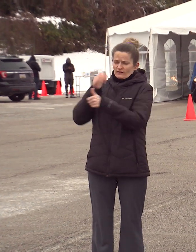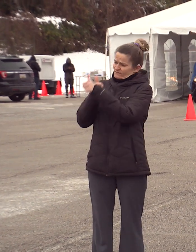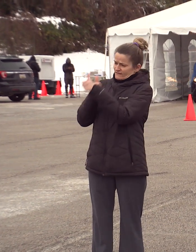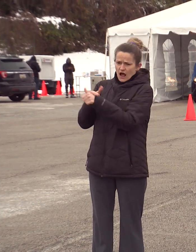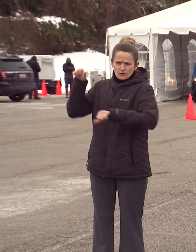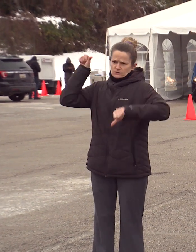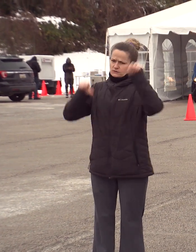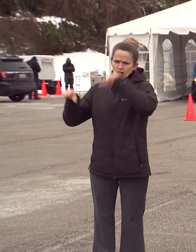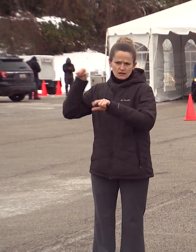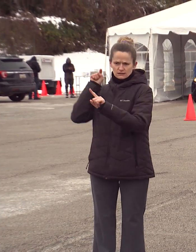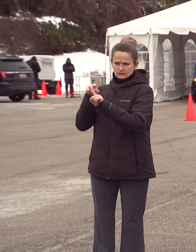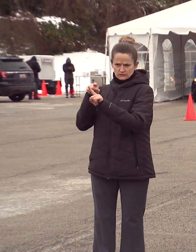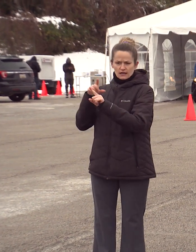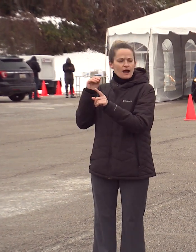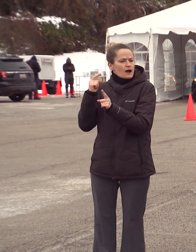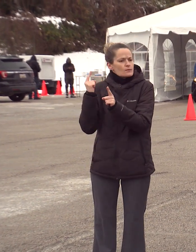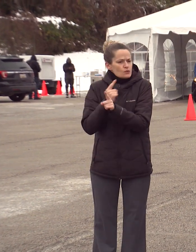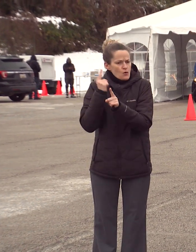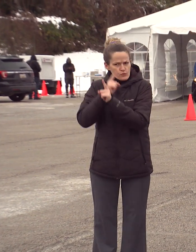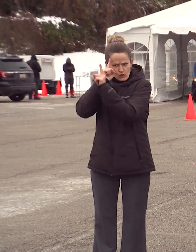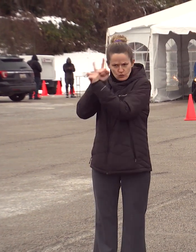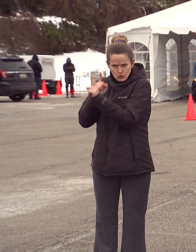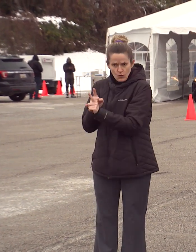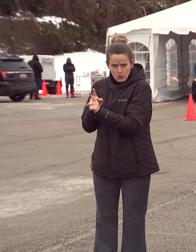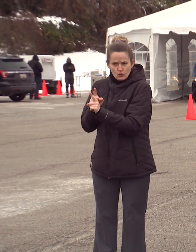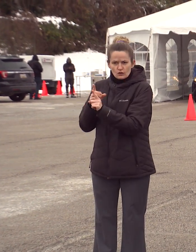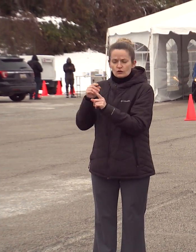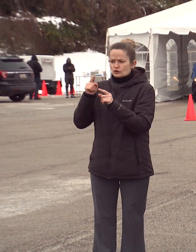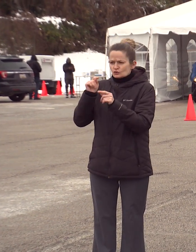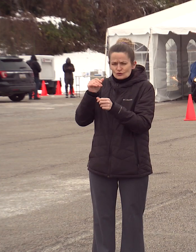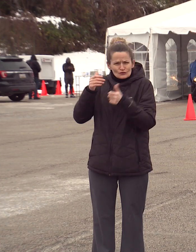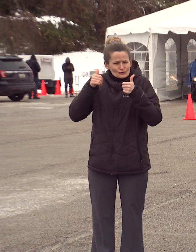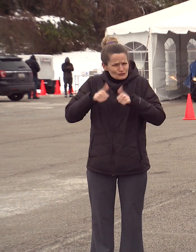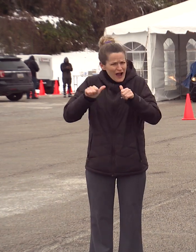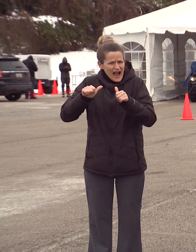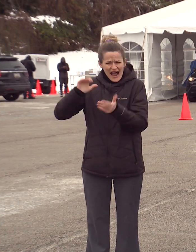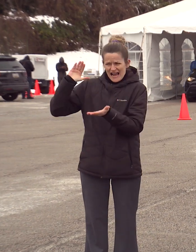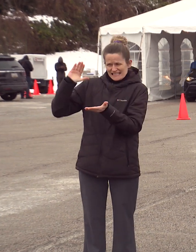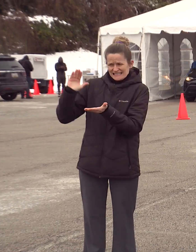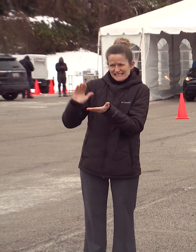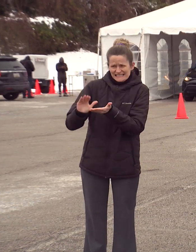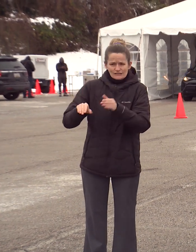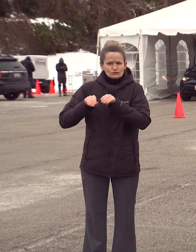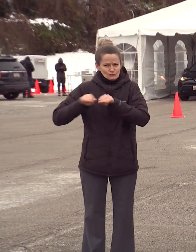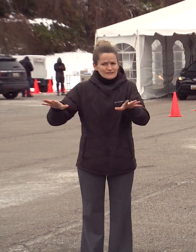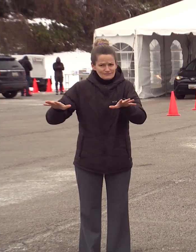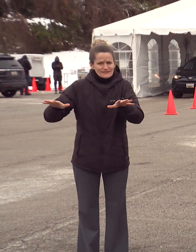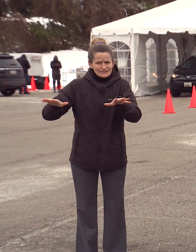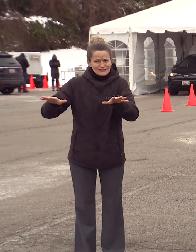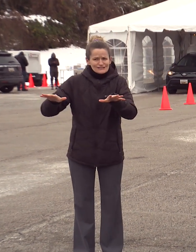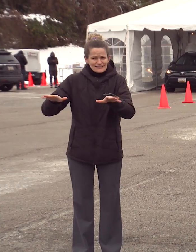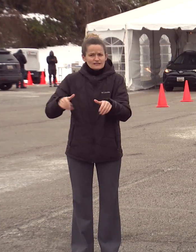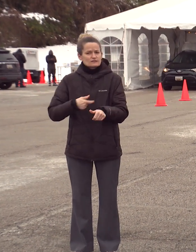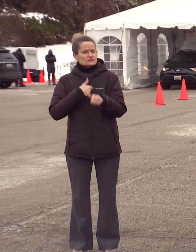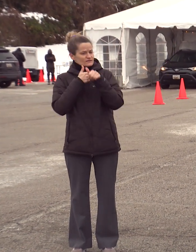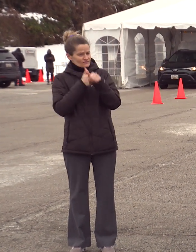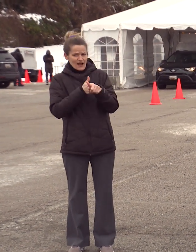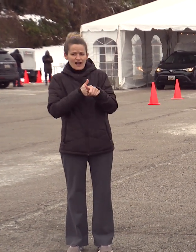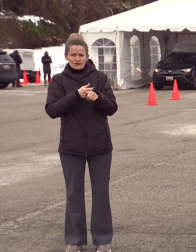this new variant, as guided by our health commissioner and our wonderful hospital partners that we stood with just a few weeks